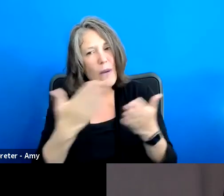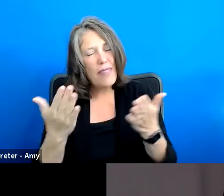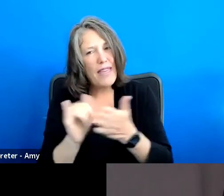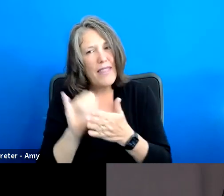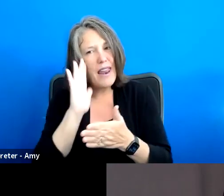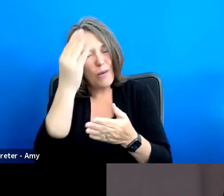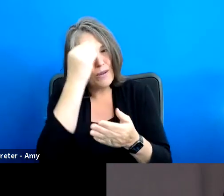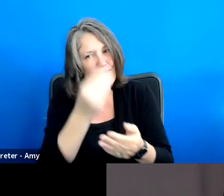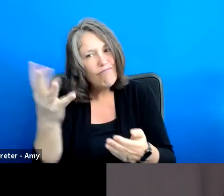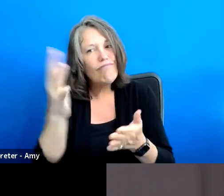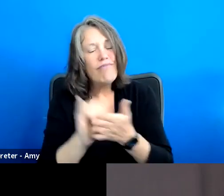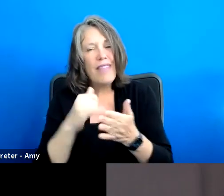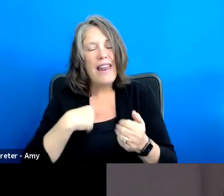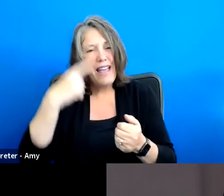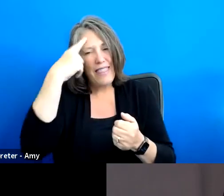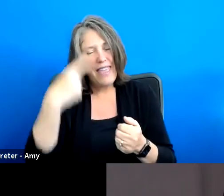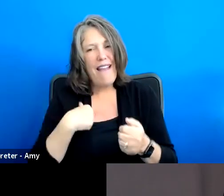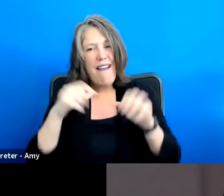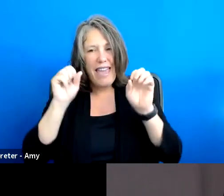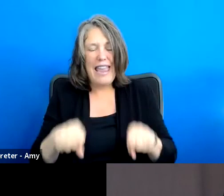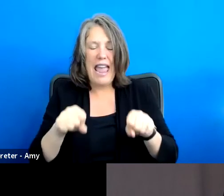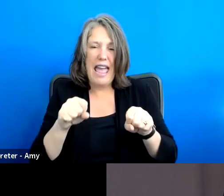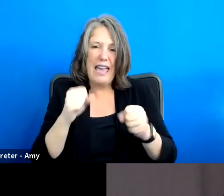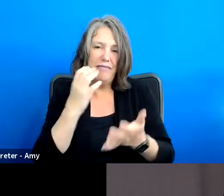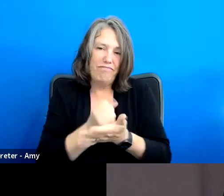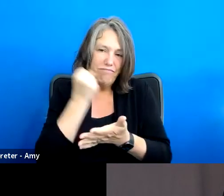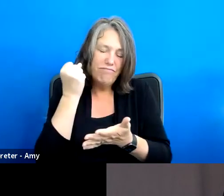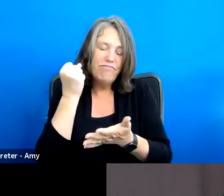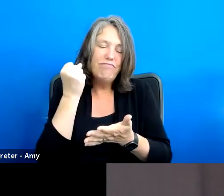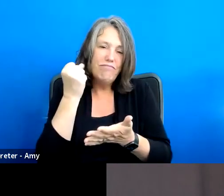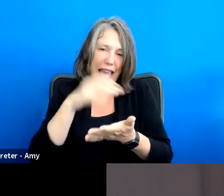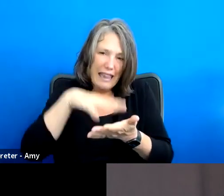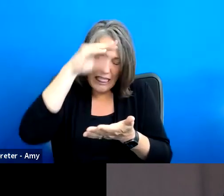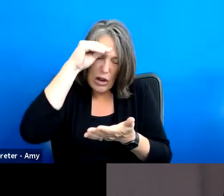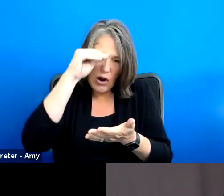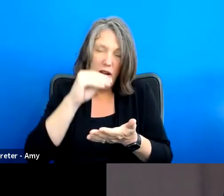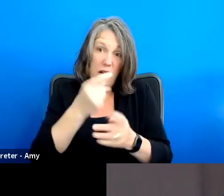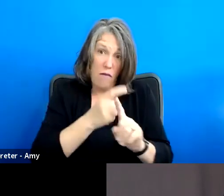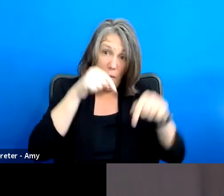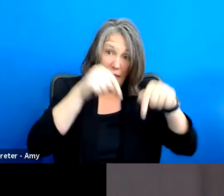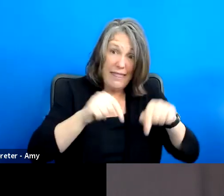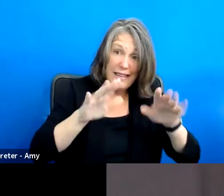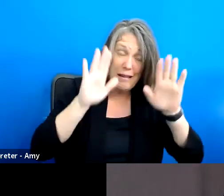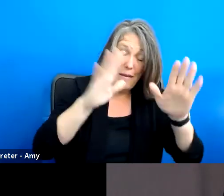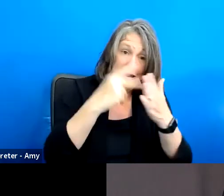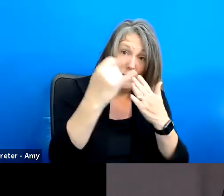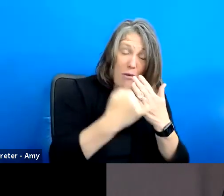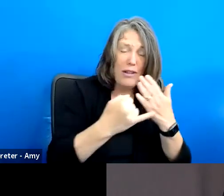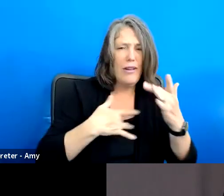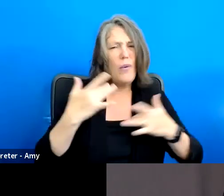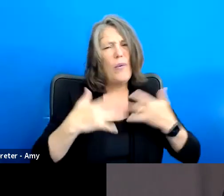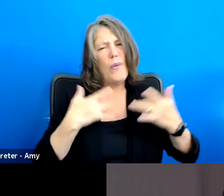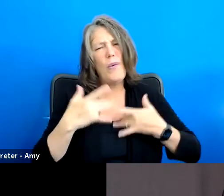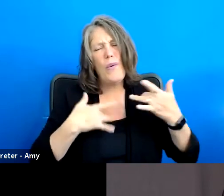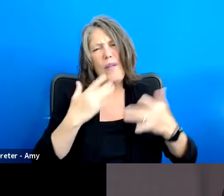pass along that I feel like I've been able to take away, not only from this amazing project, which I'm so excited it's going to be